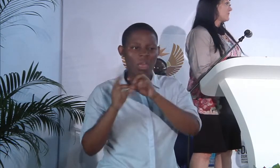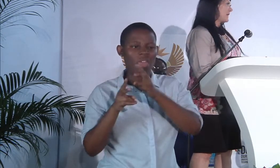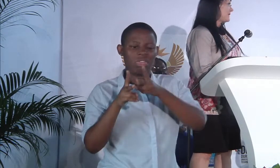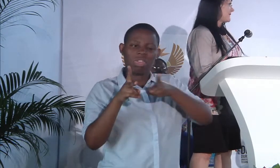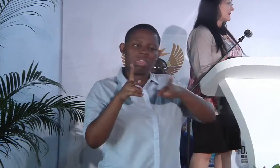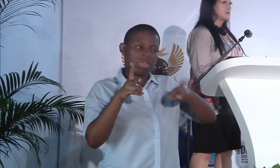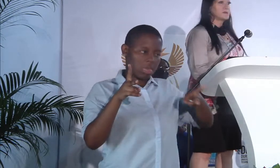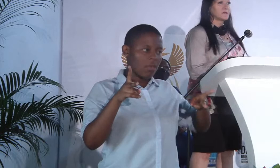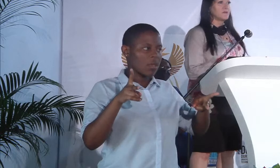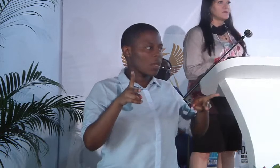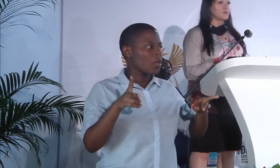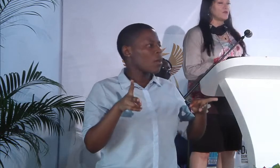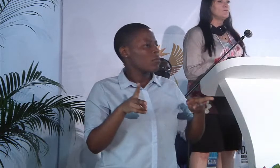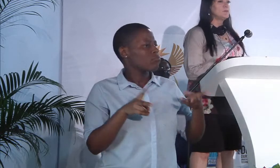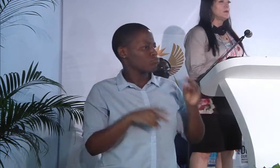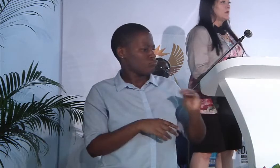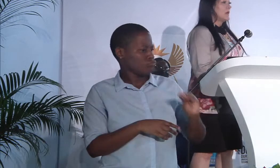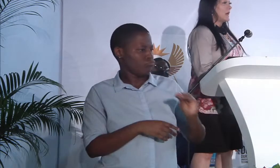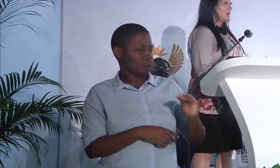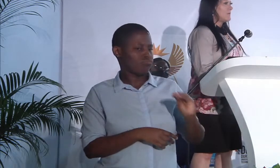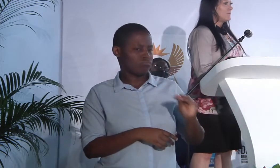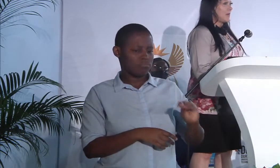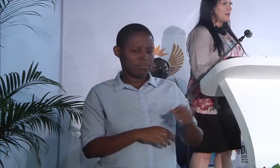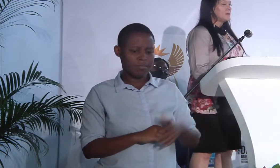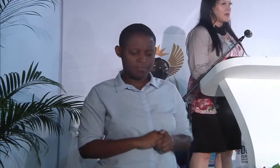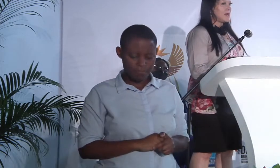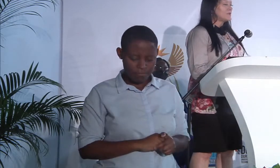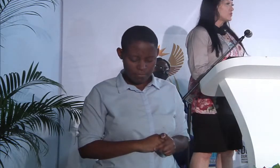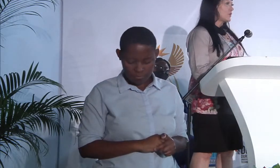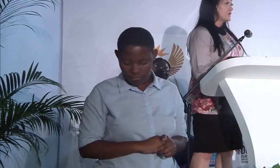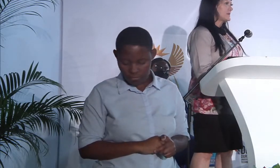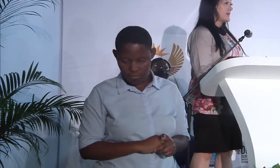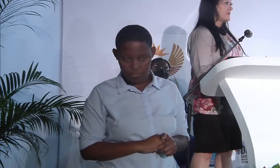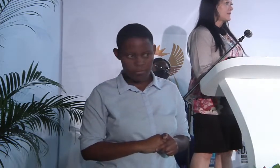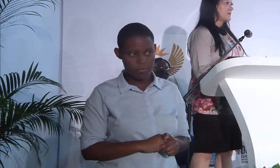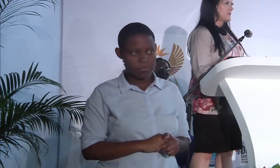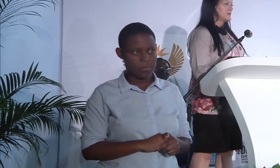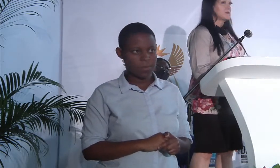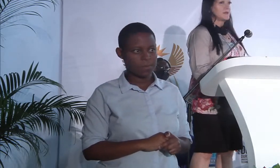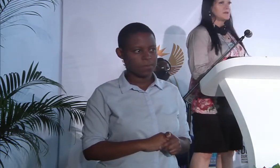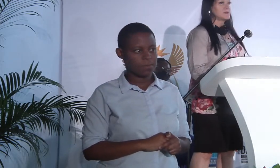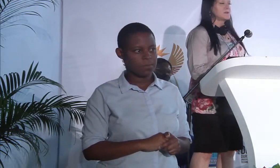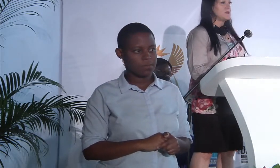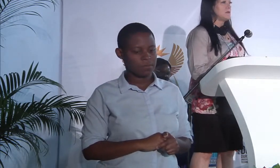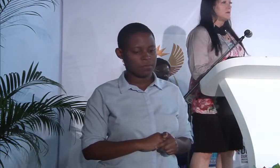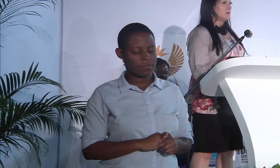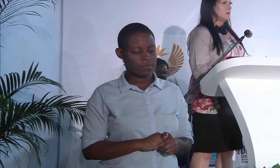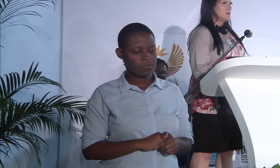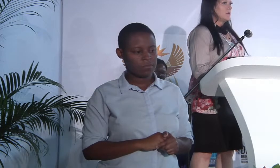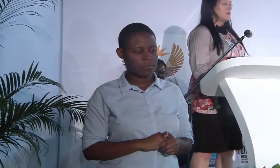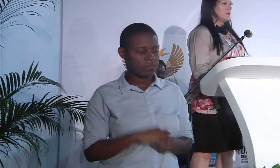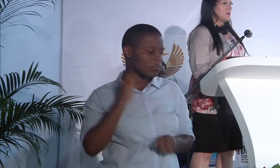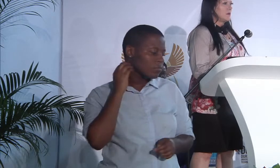major benefactors in this room. And I just want to say that this is the